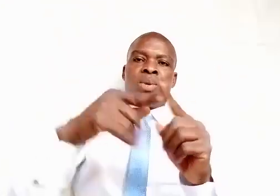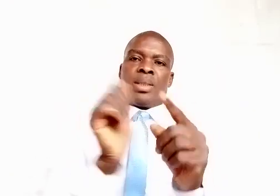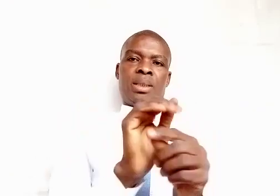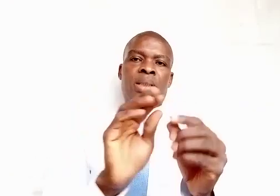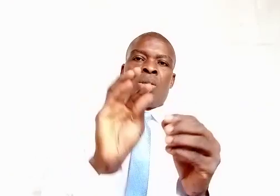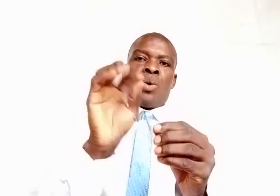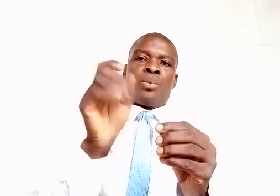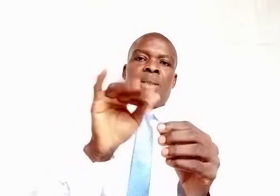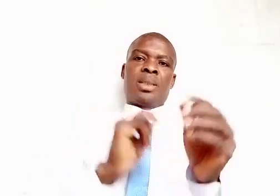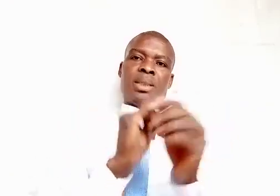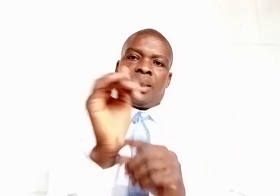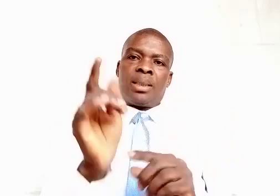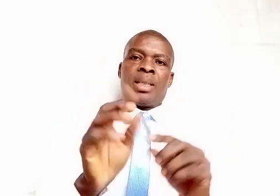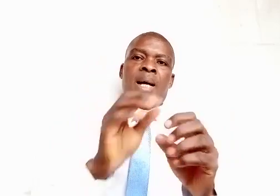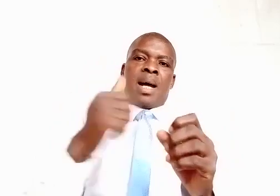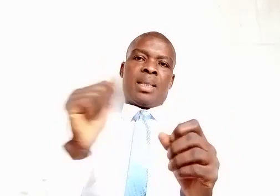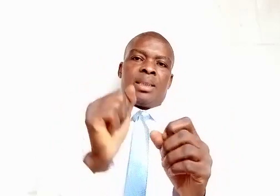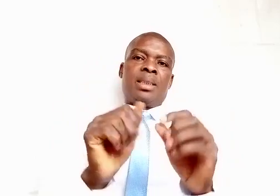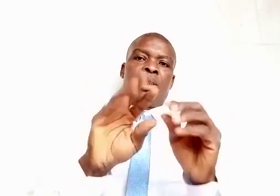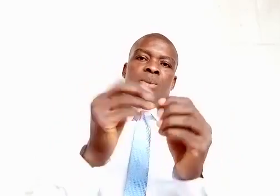same as the subject of the verb.